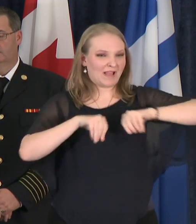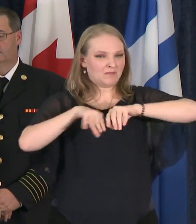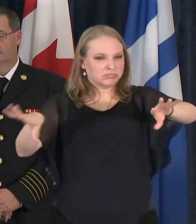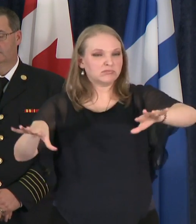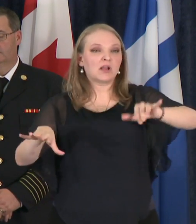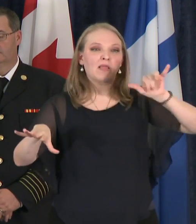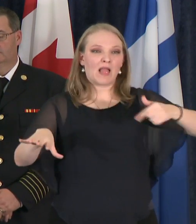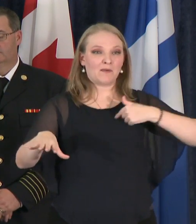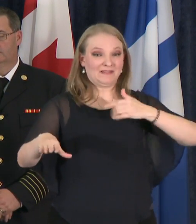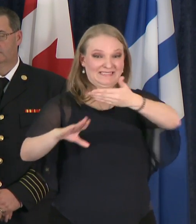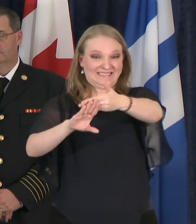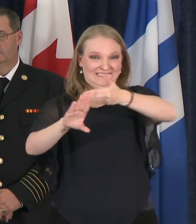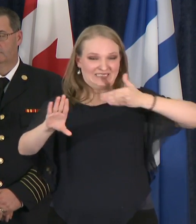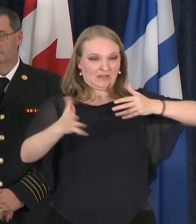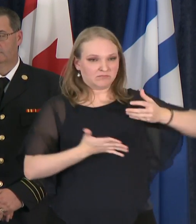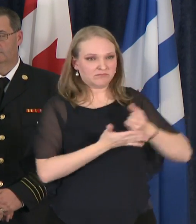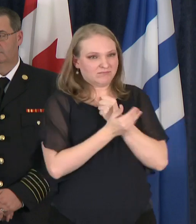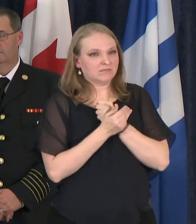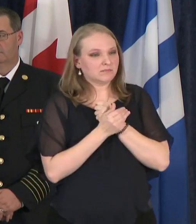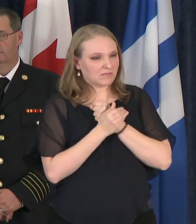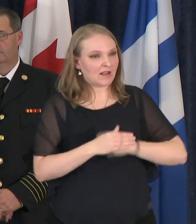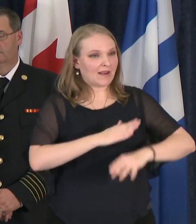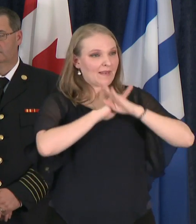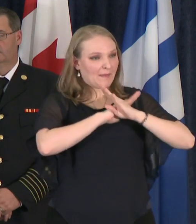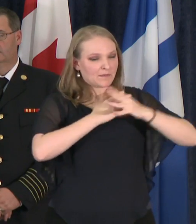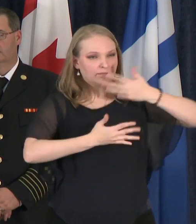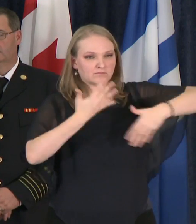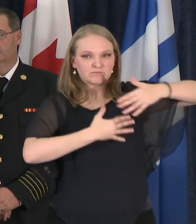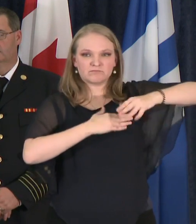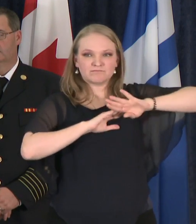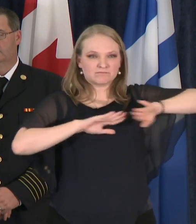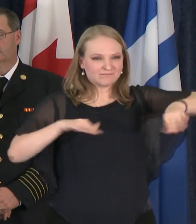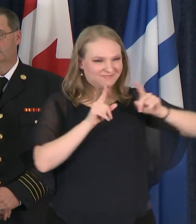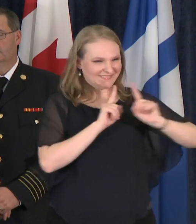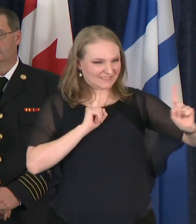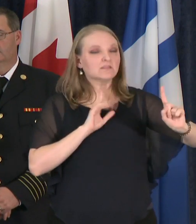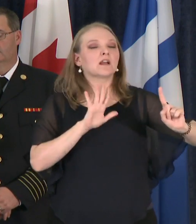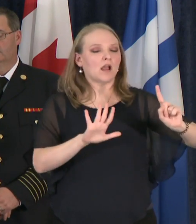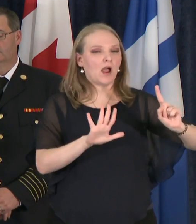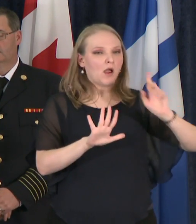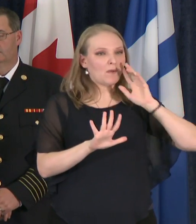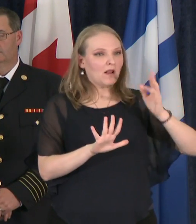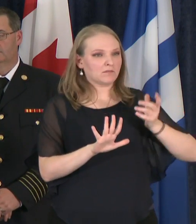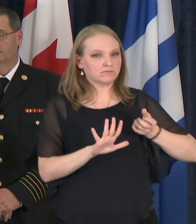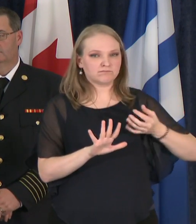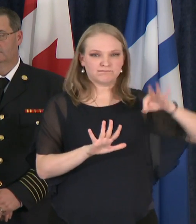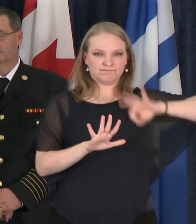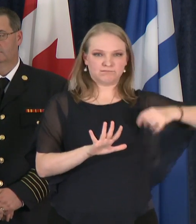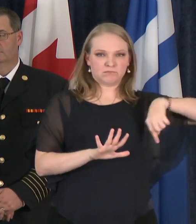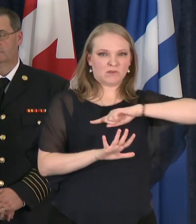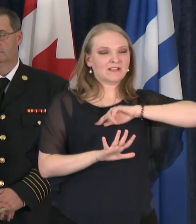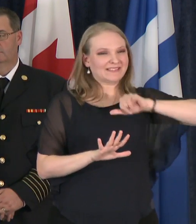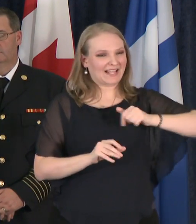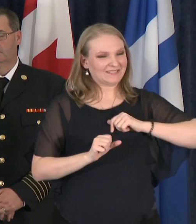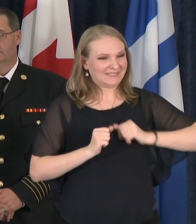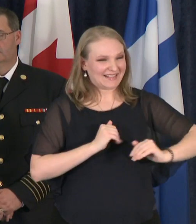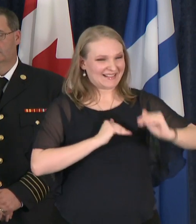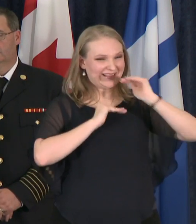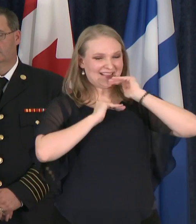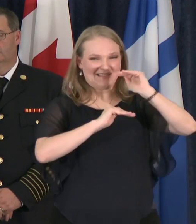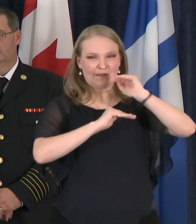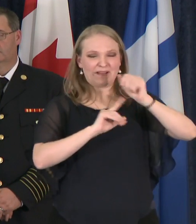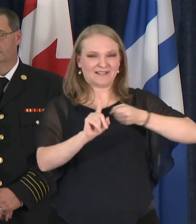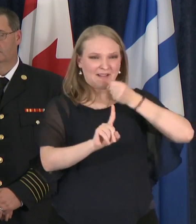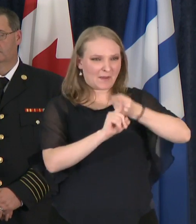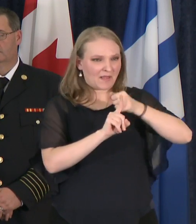their compliance with the recommendations that we've made at this time in order to limit the impact of